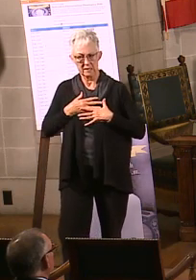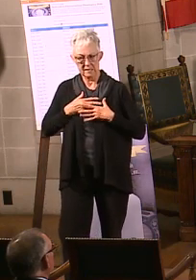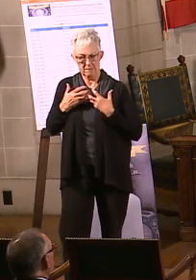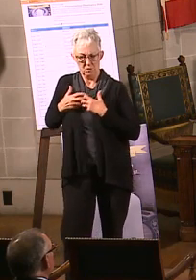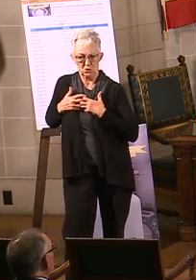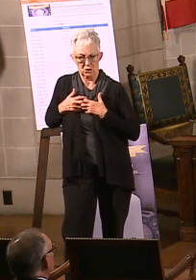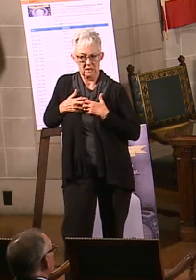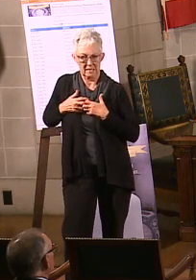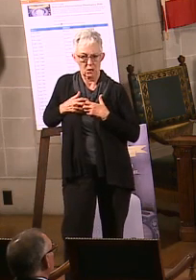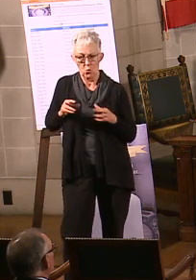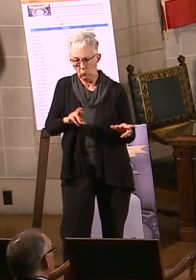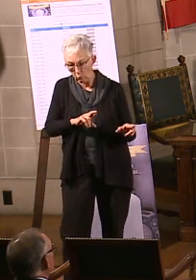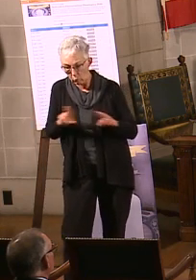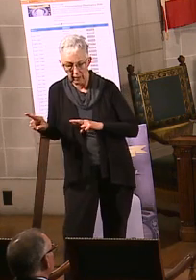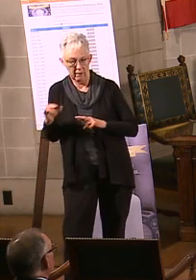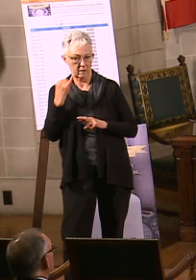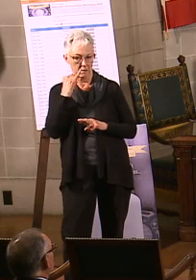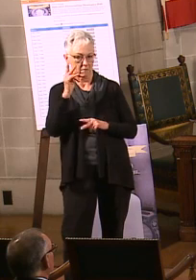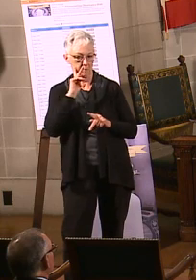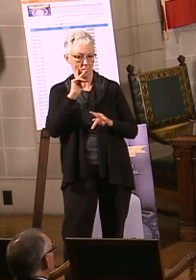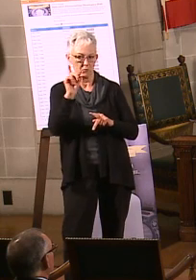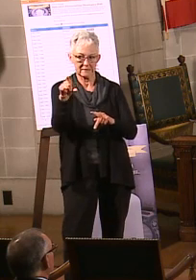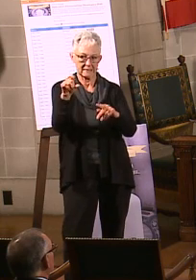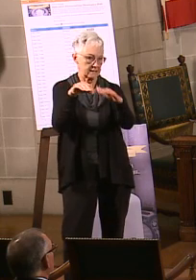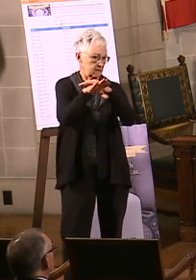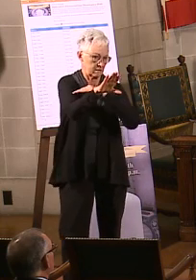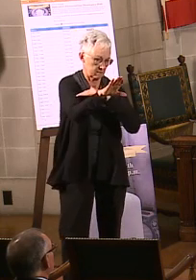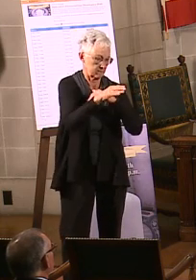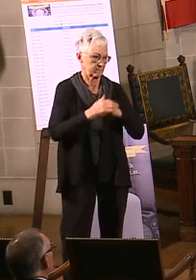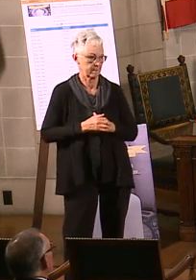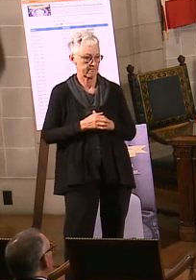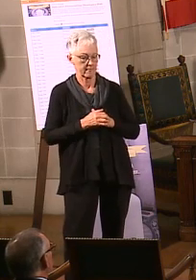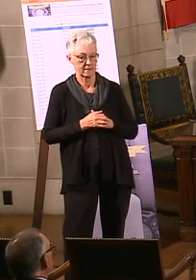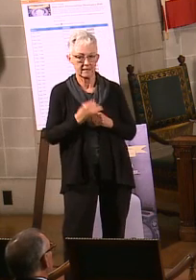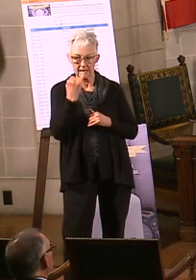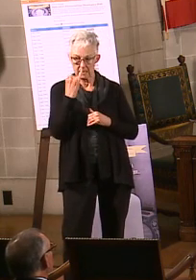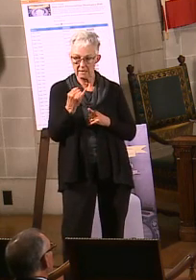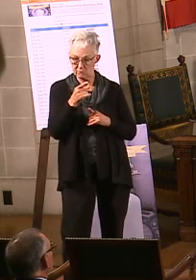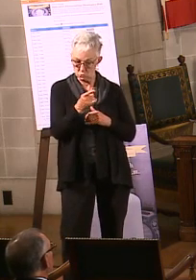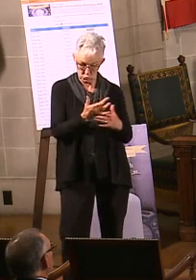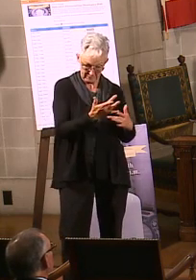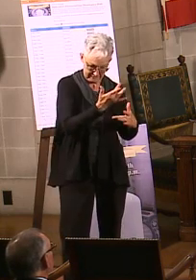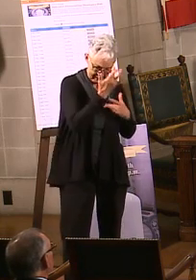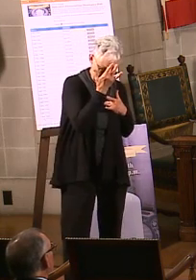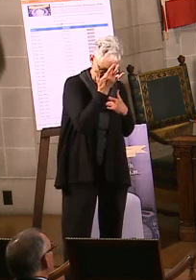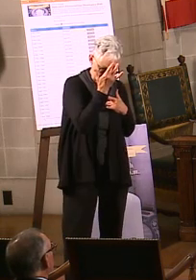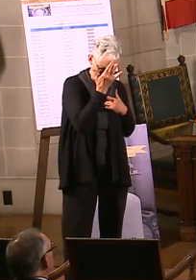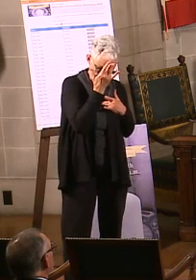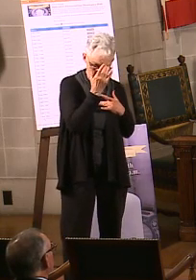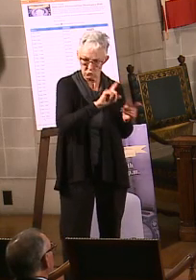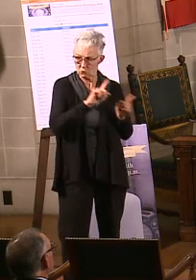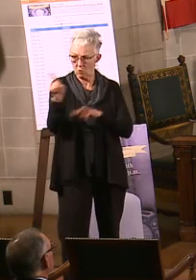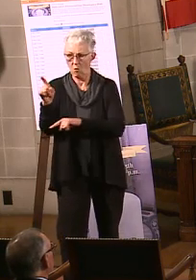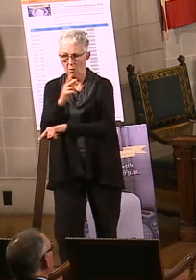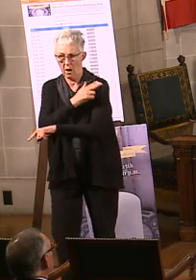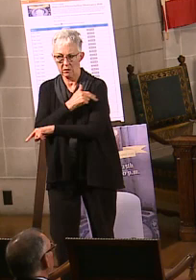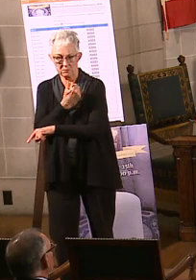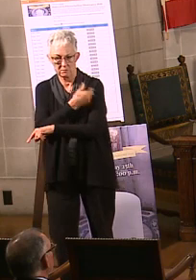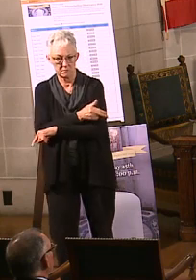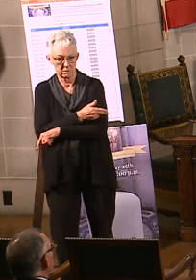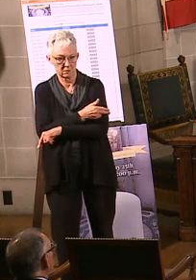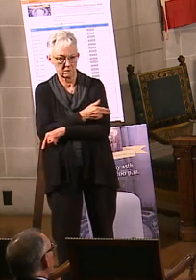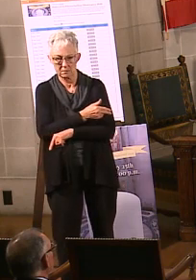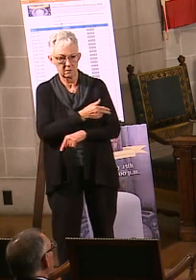doesn't change whether or not somebody tests positive or not. If you are sick enough to go to the hospital, you're going to go to the hospital whether you think you've